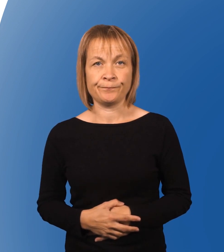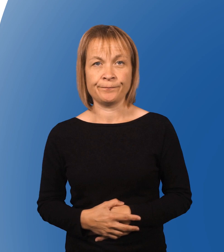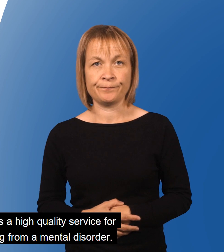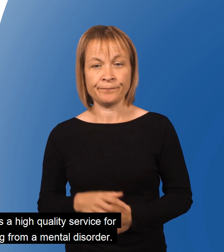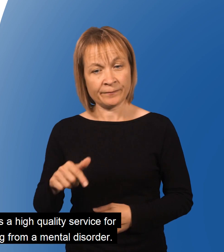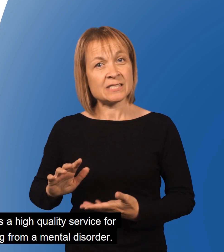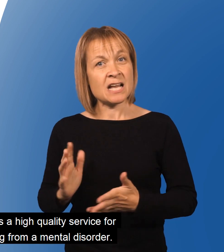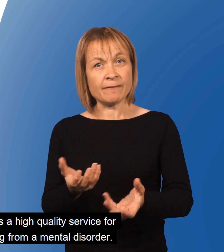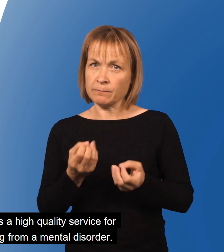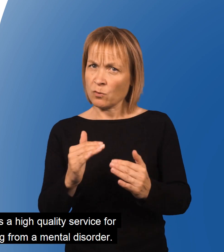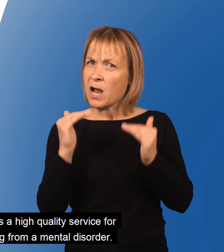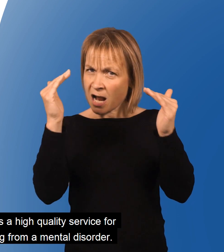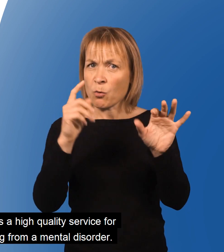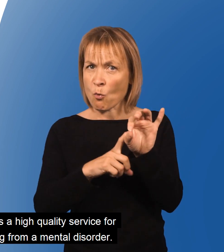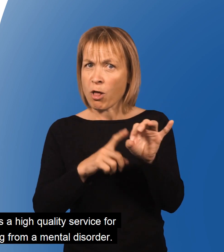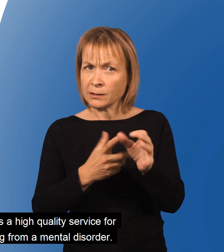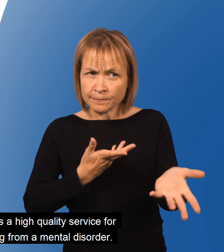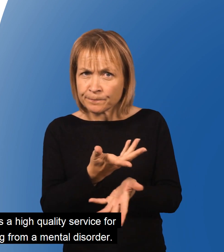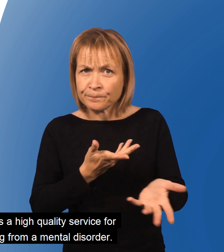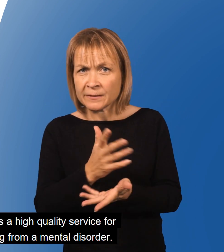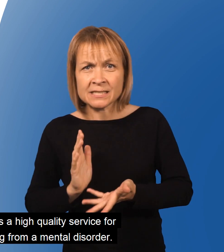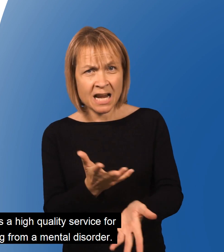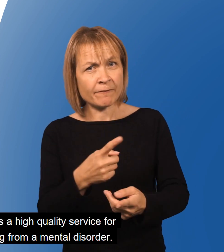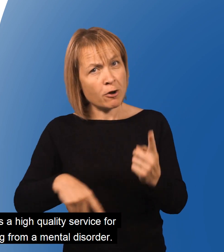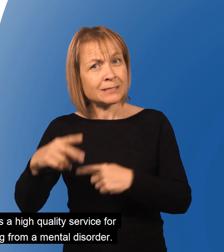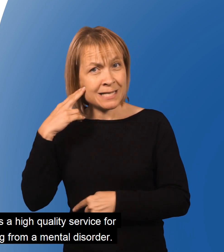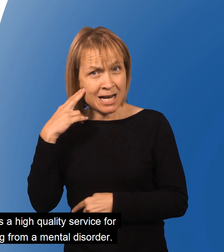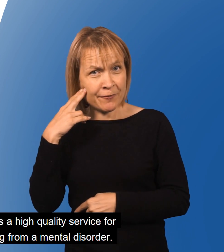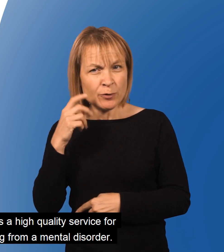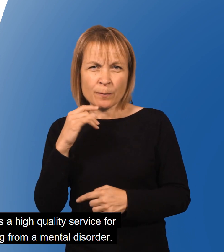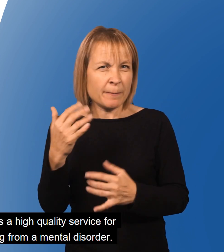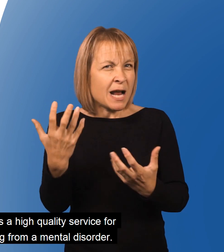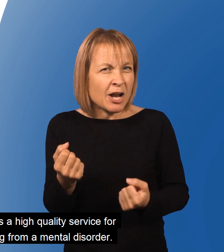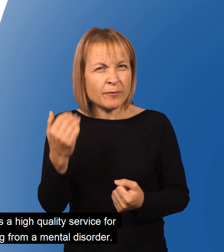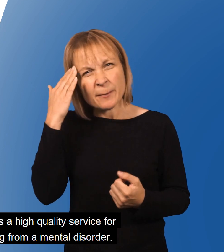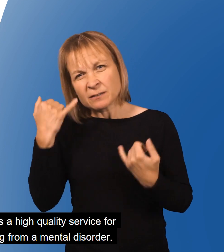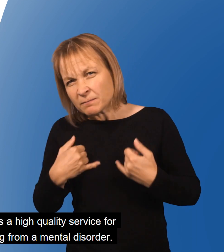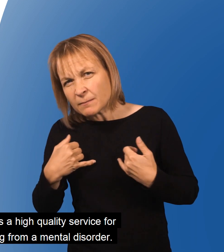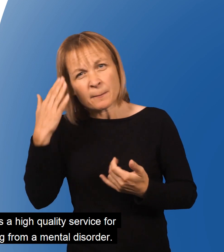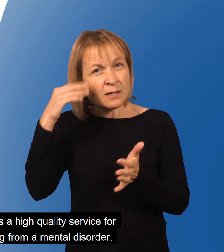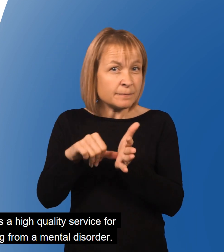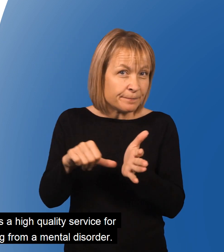The service provides a high-quality service for deaf people suffering from a mental disorder.